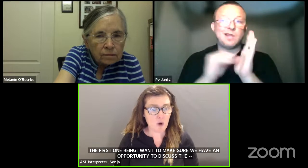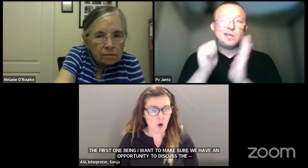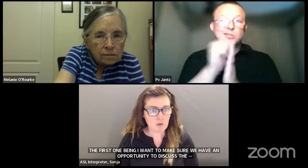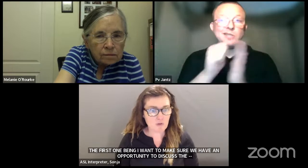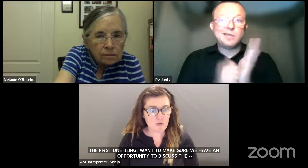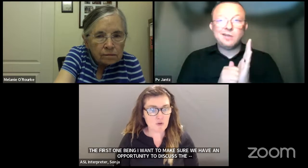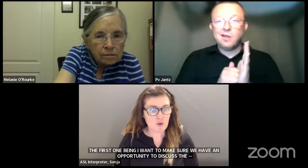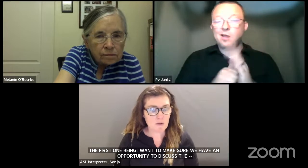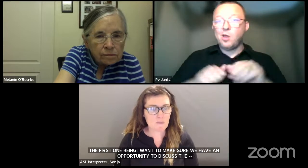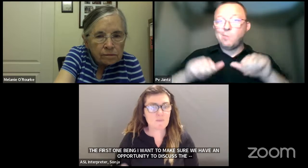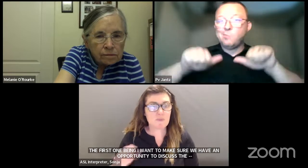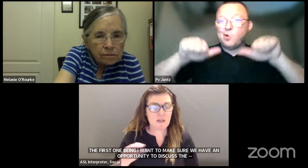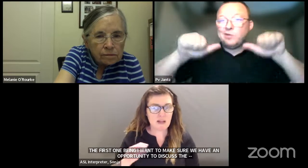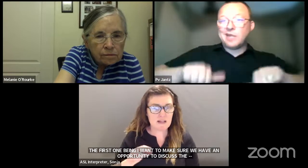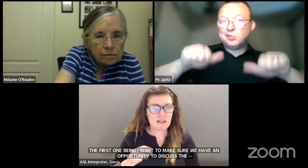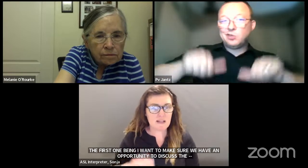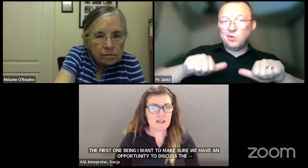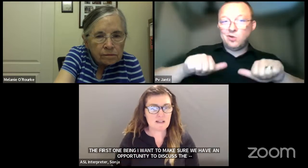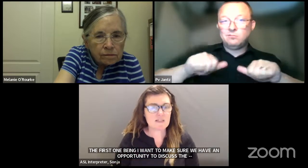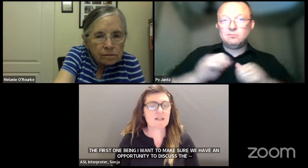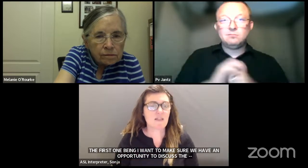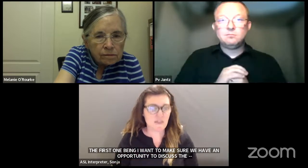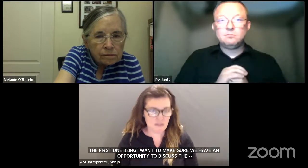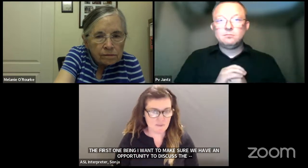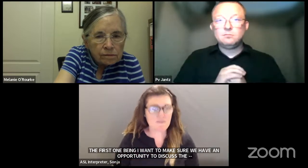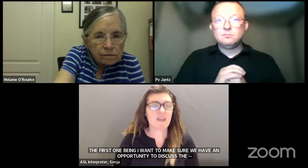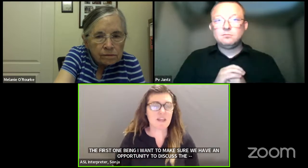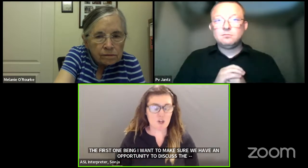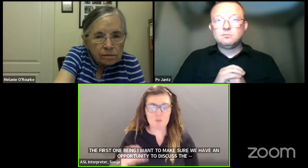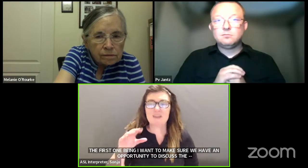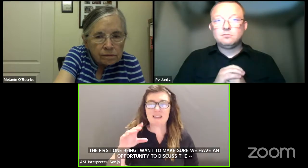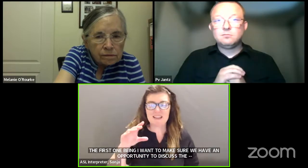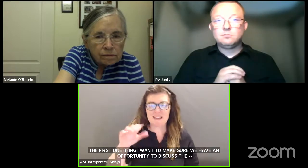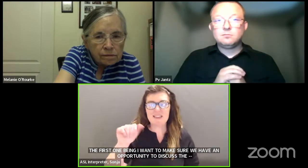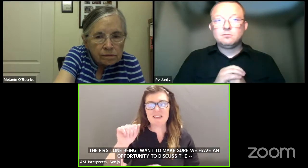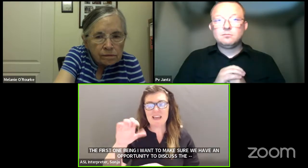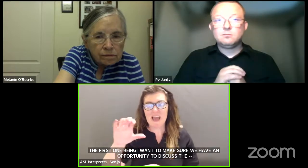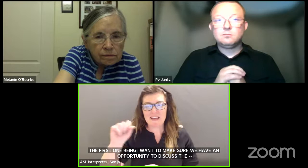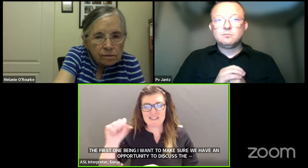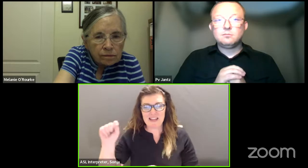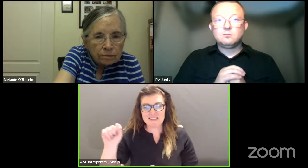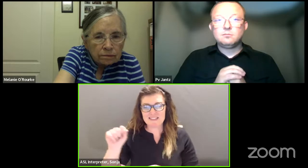The then DES and access systems. thank you.